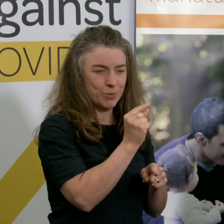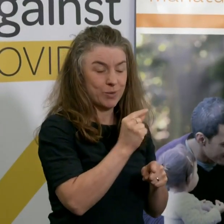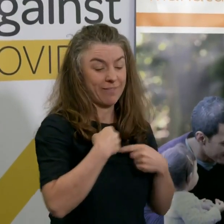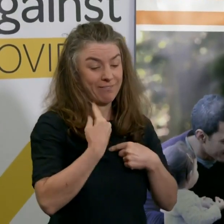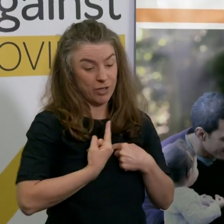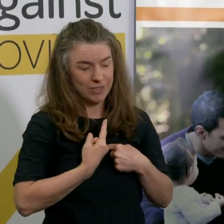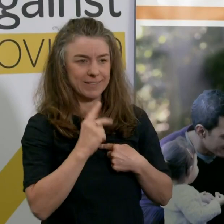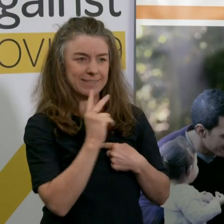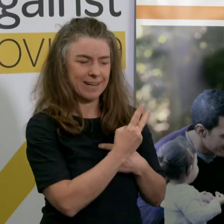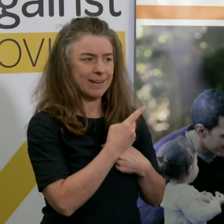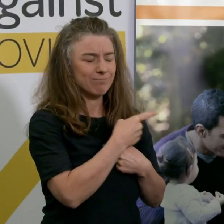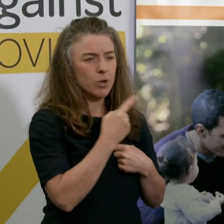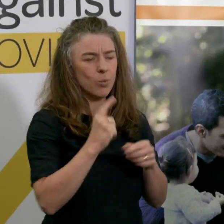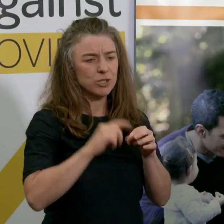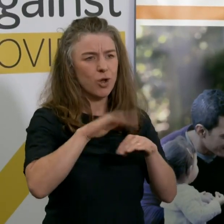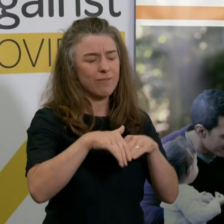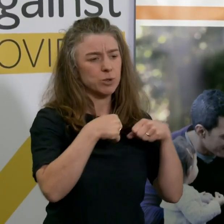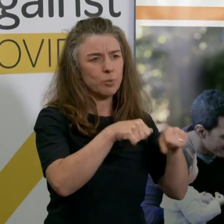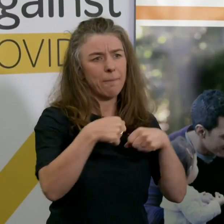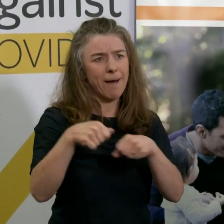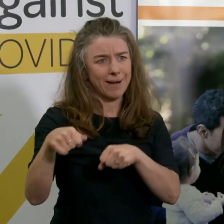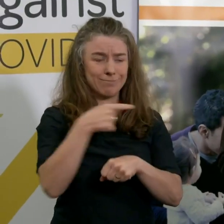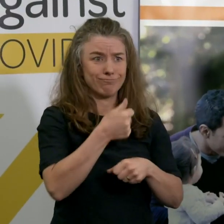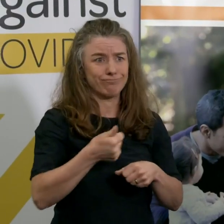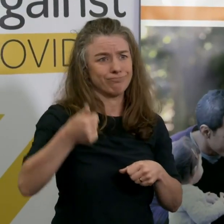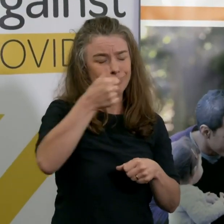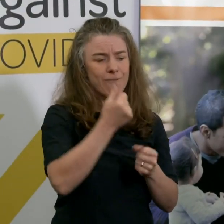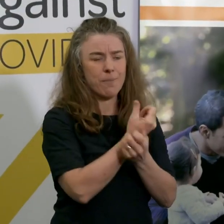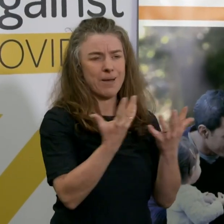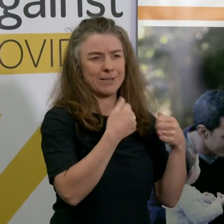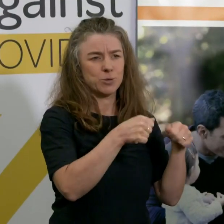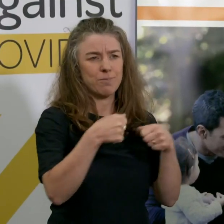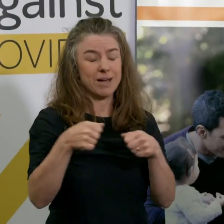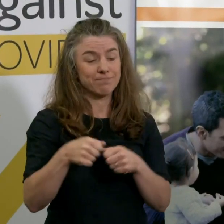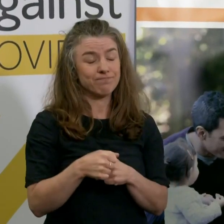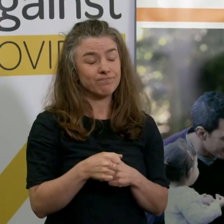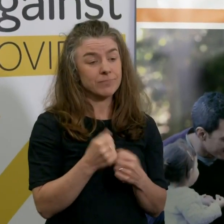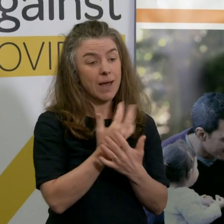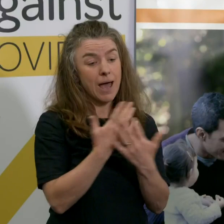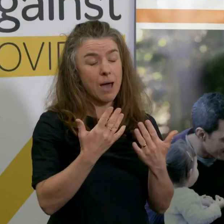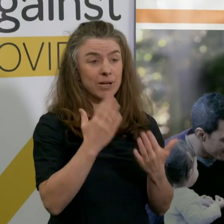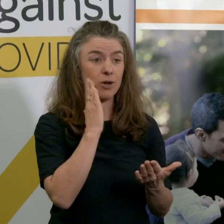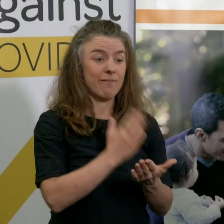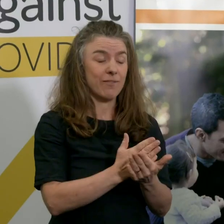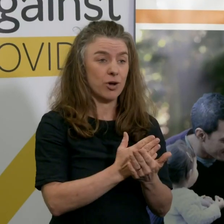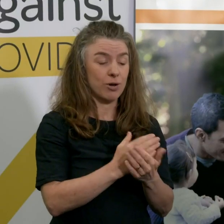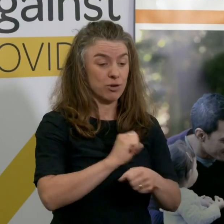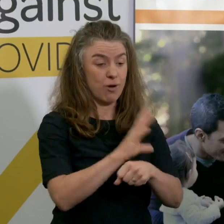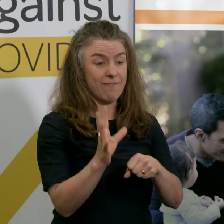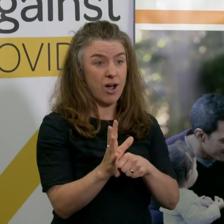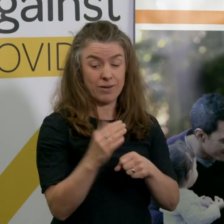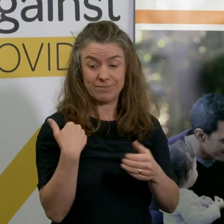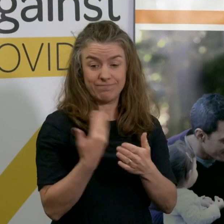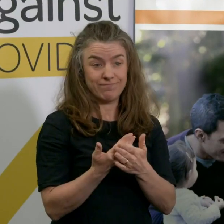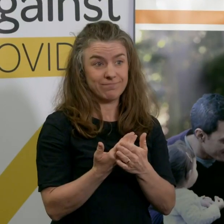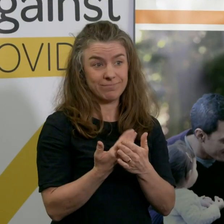will be available to take questions as well. So 11 new cases of COVID-19 in New Zealand have